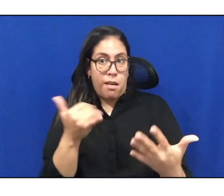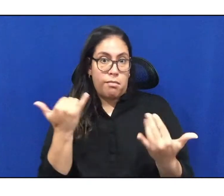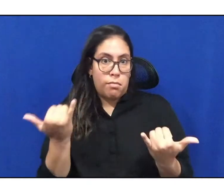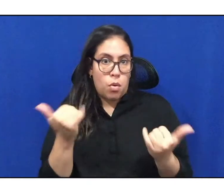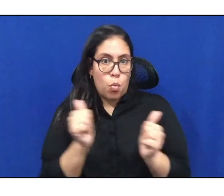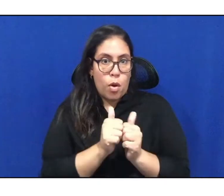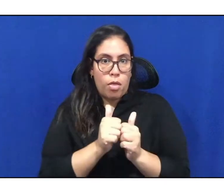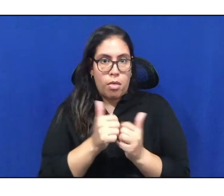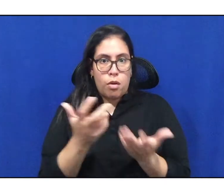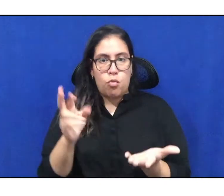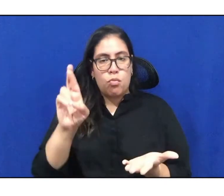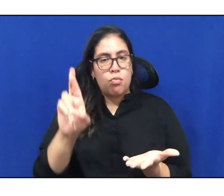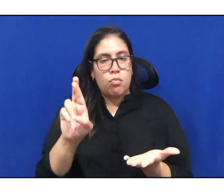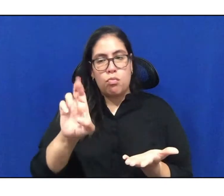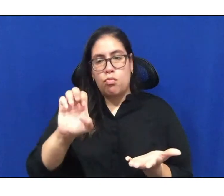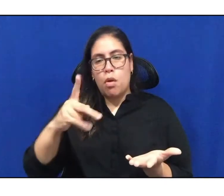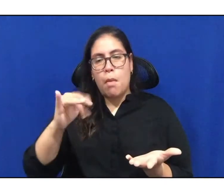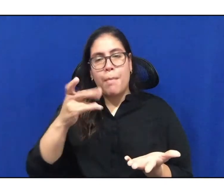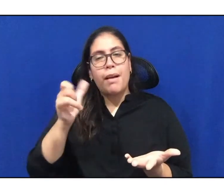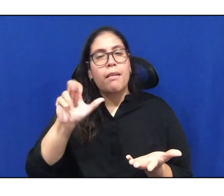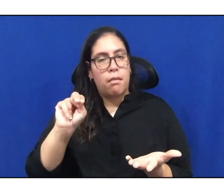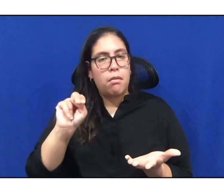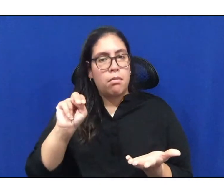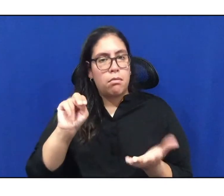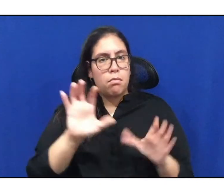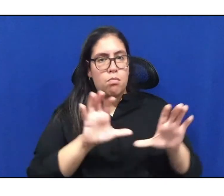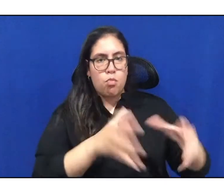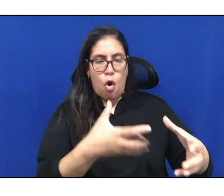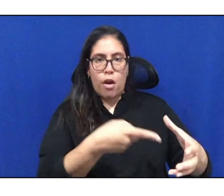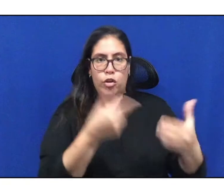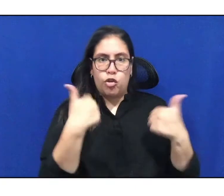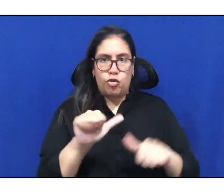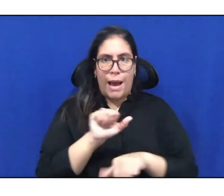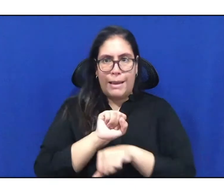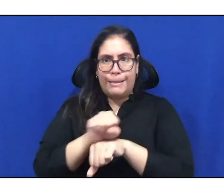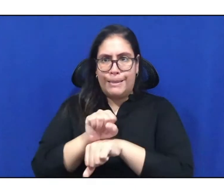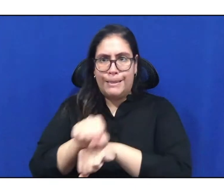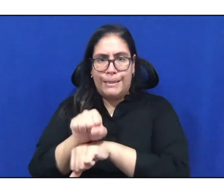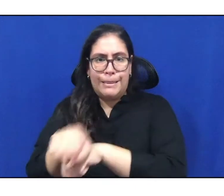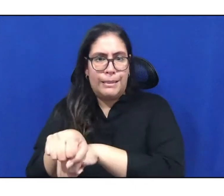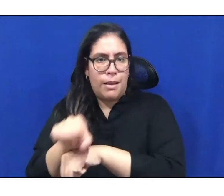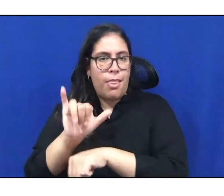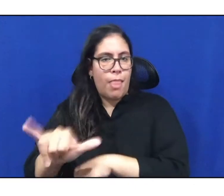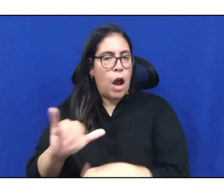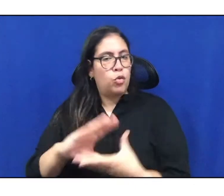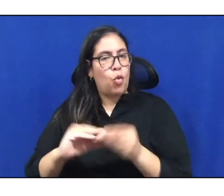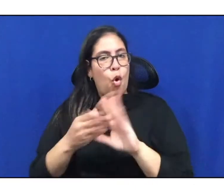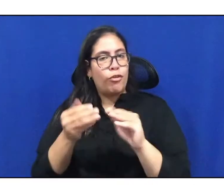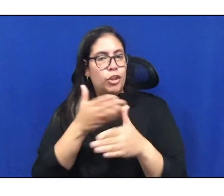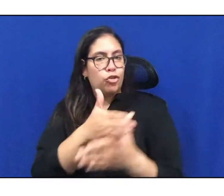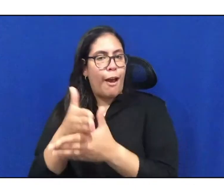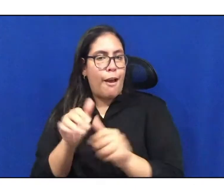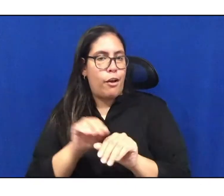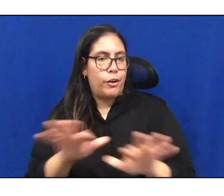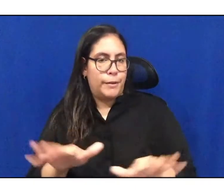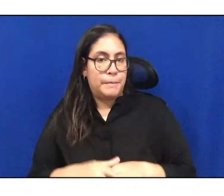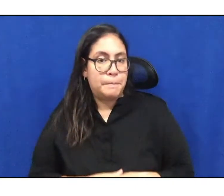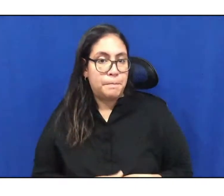is really trying to beat that back. Mm-hmm, mm-hmm. Thank you. Kevin, what about